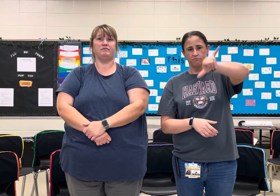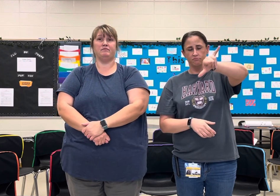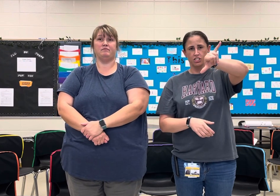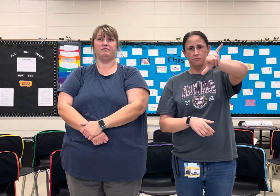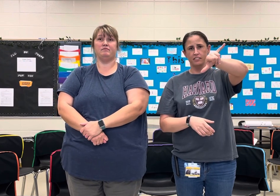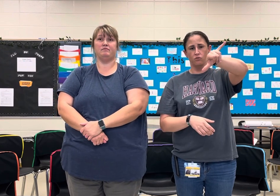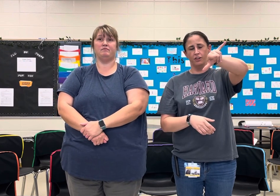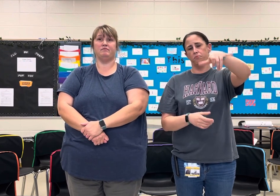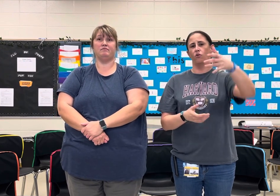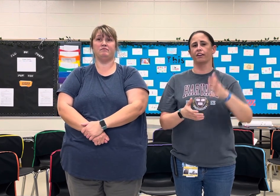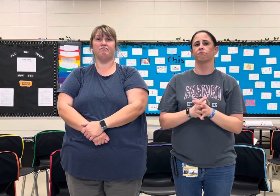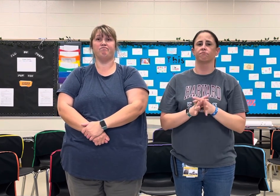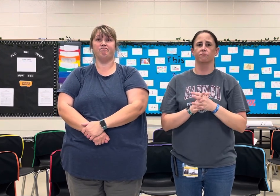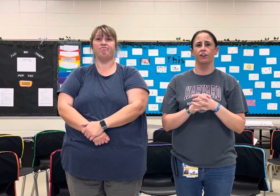Just depends on what you're pouring. All right.